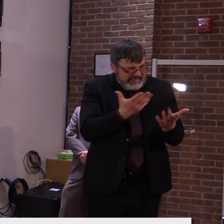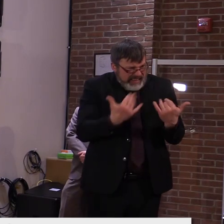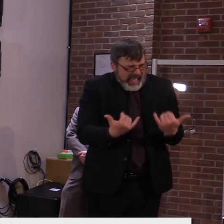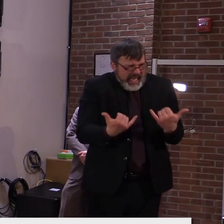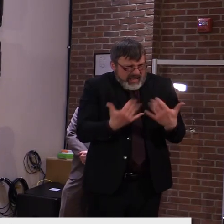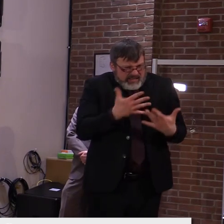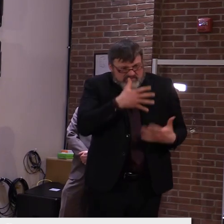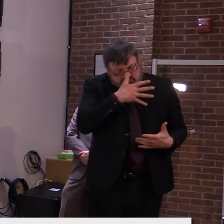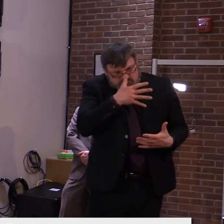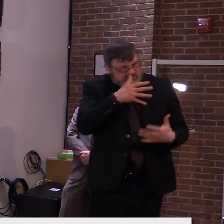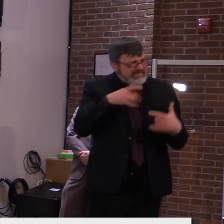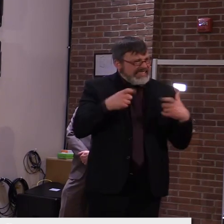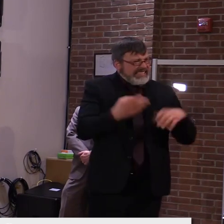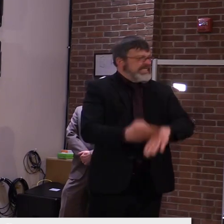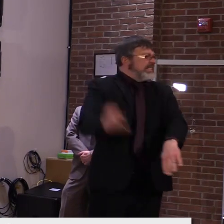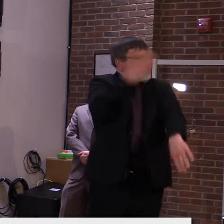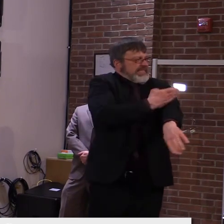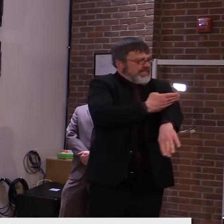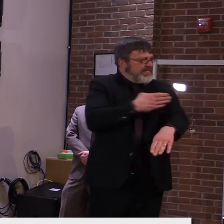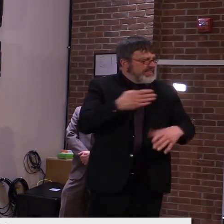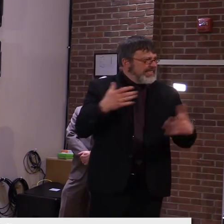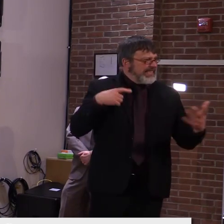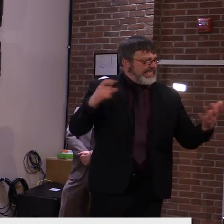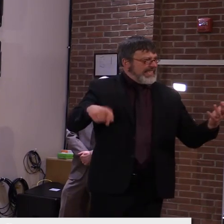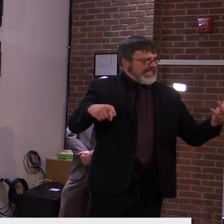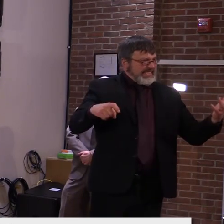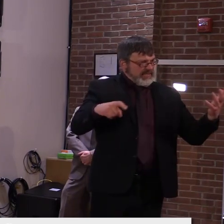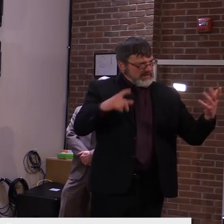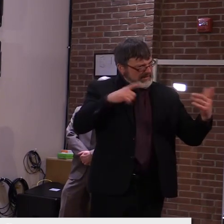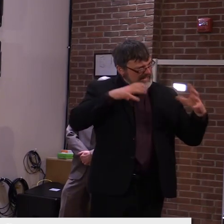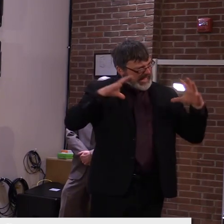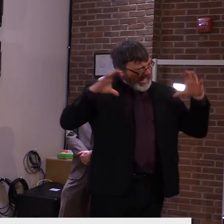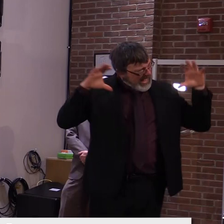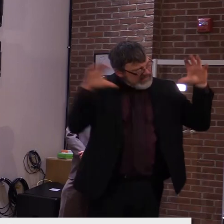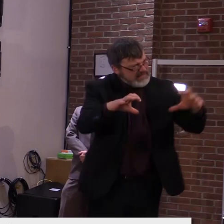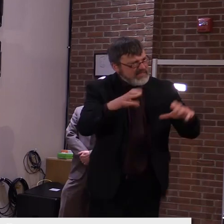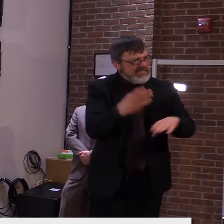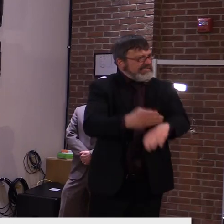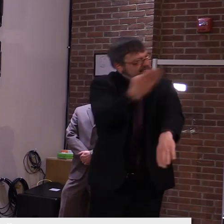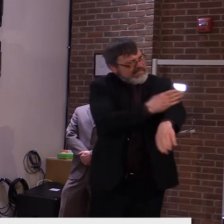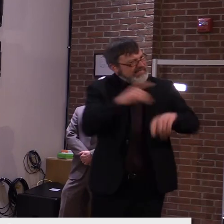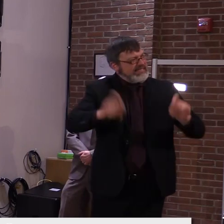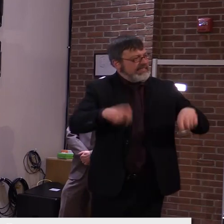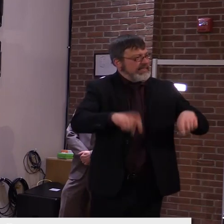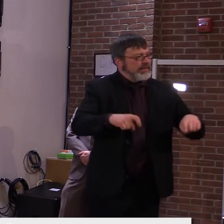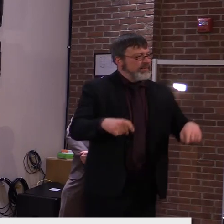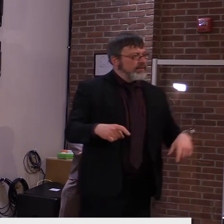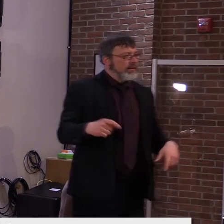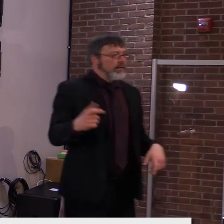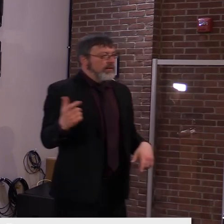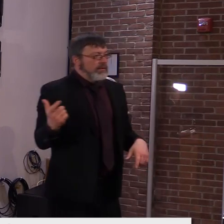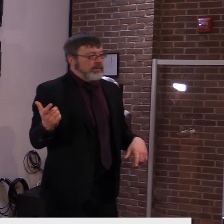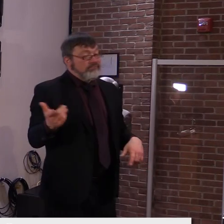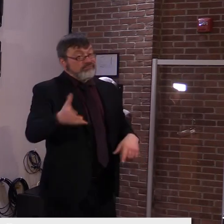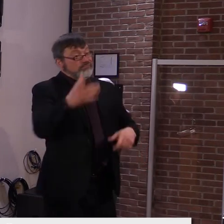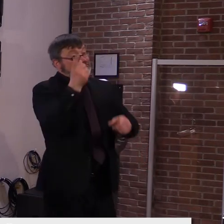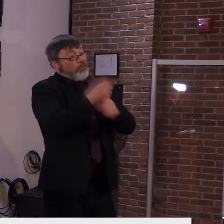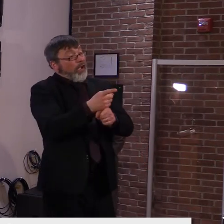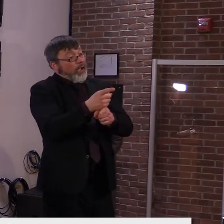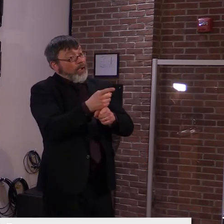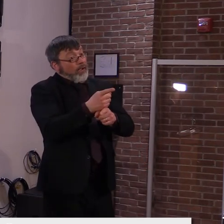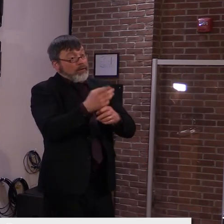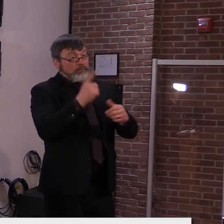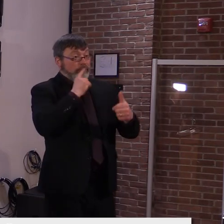seen where we've invested in that. My budget provided for that, but there is a lot of need in the future.